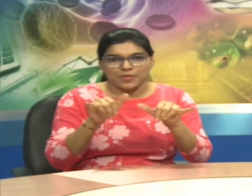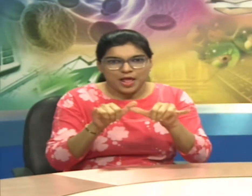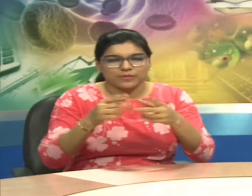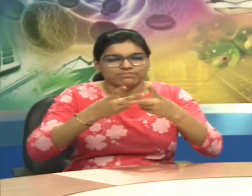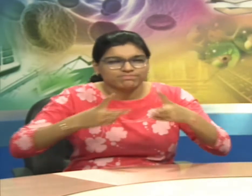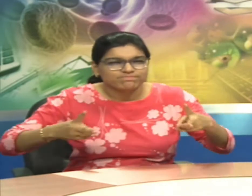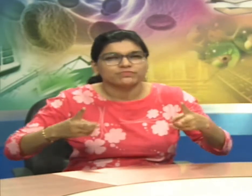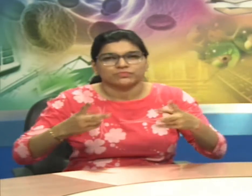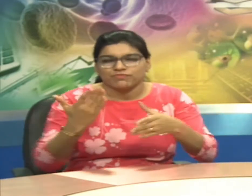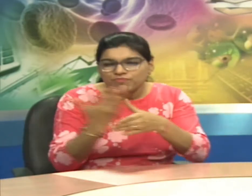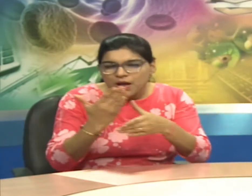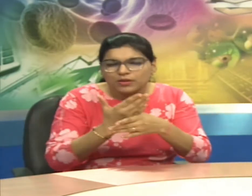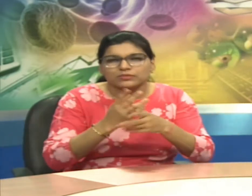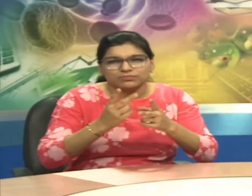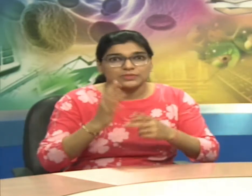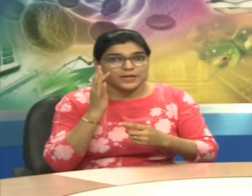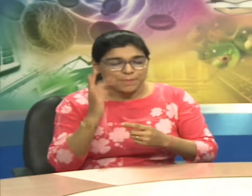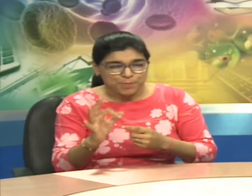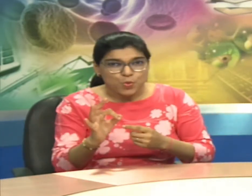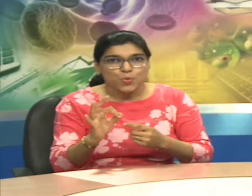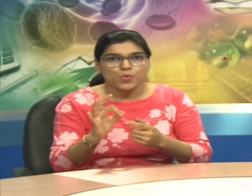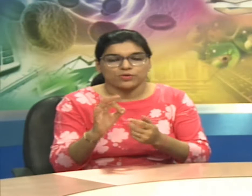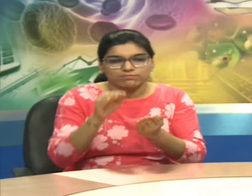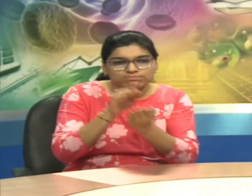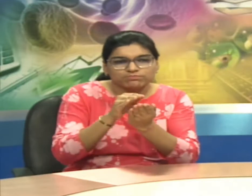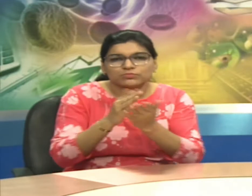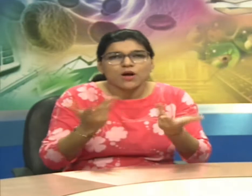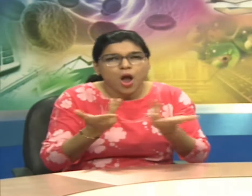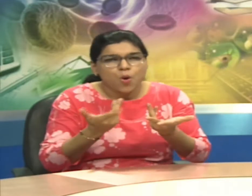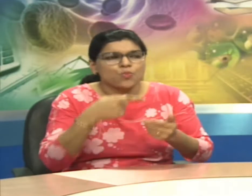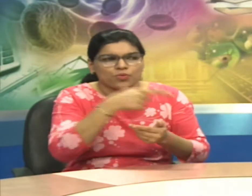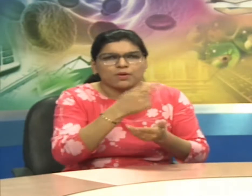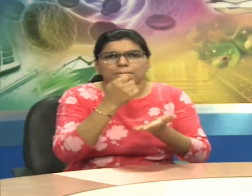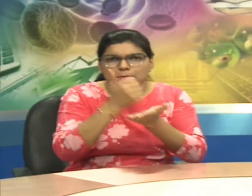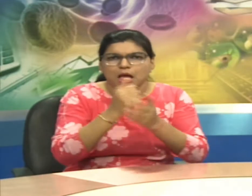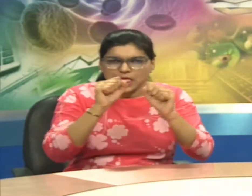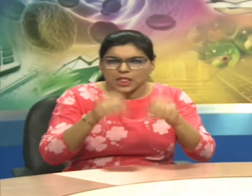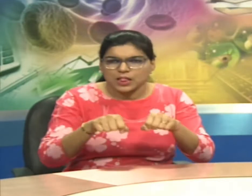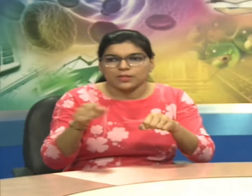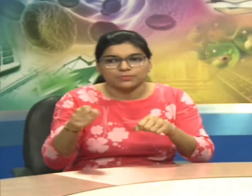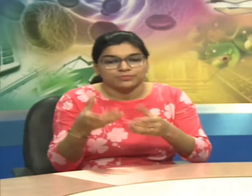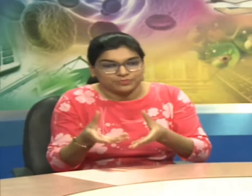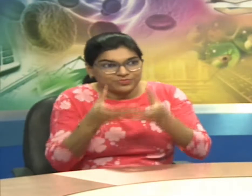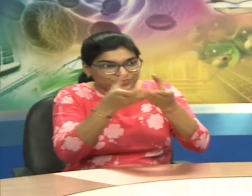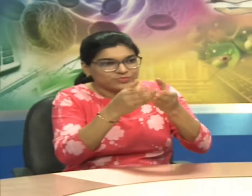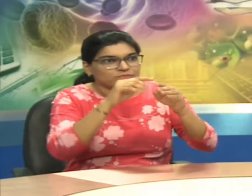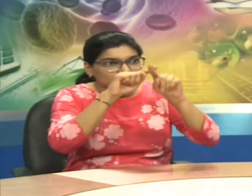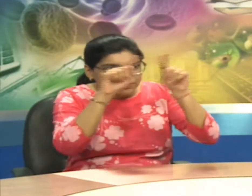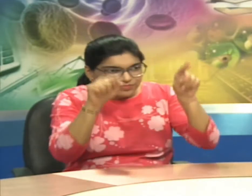it is not safe for keeping large amount in home. So, we kept